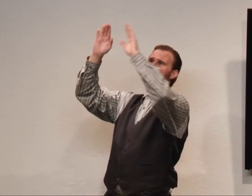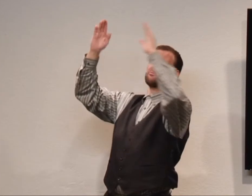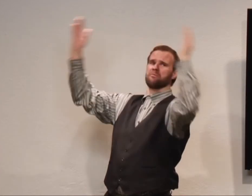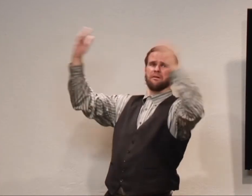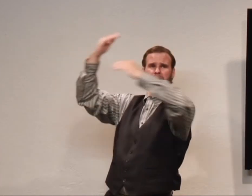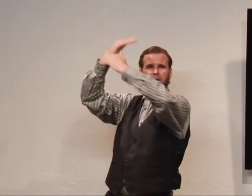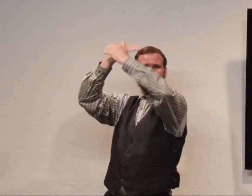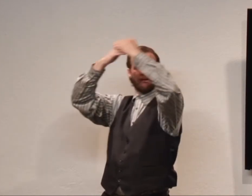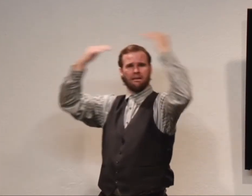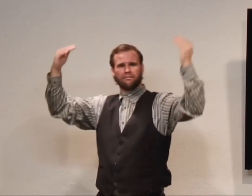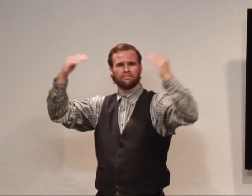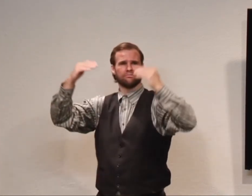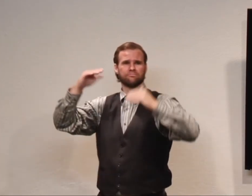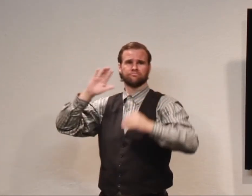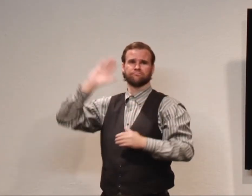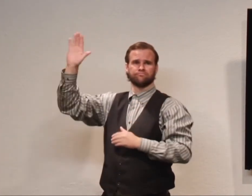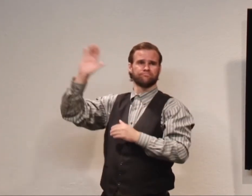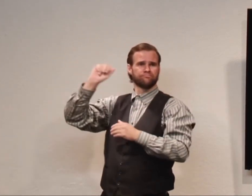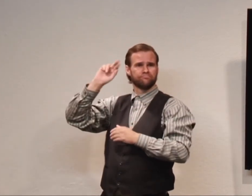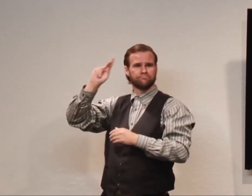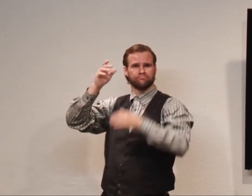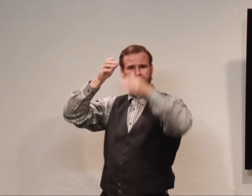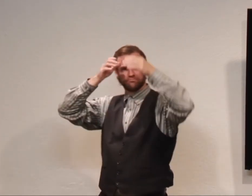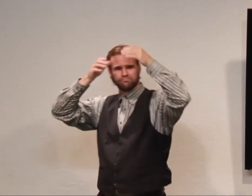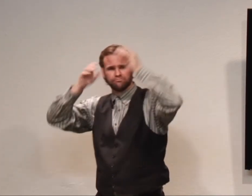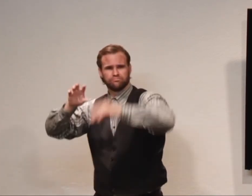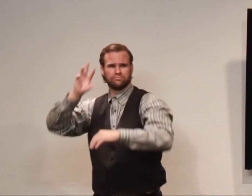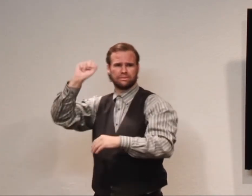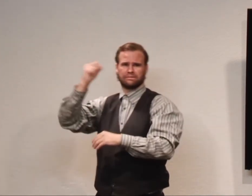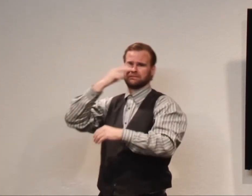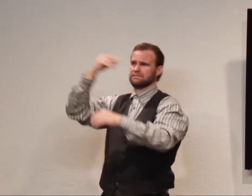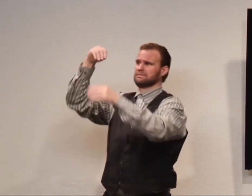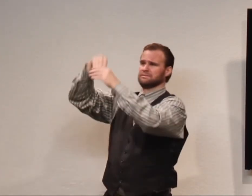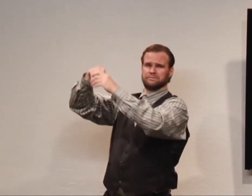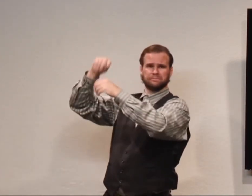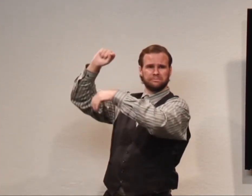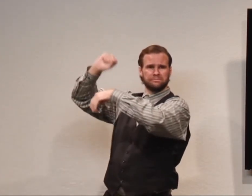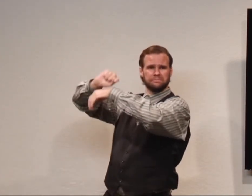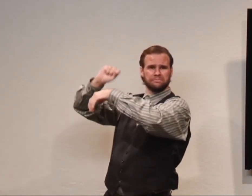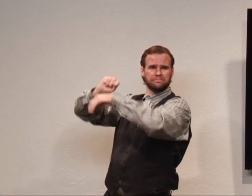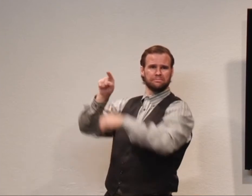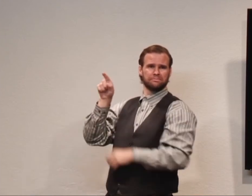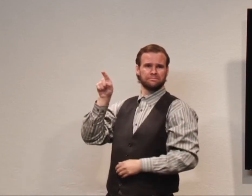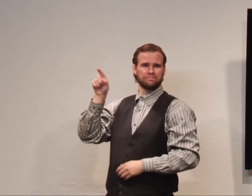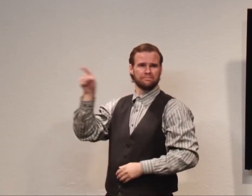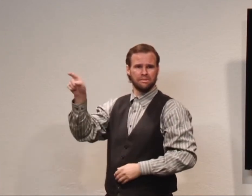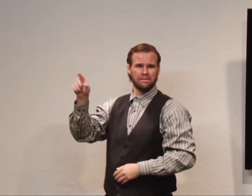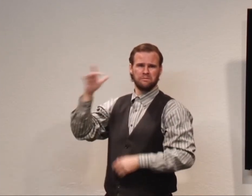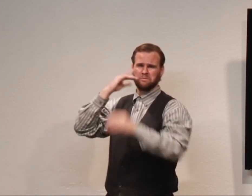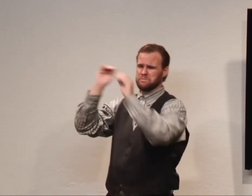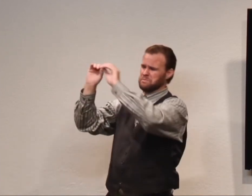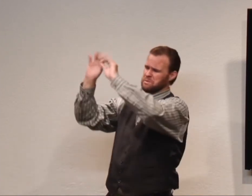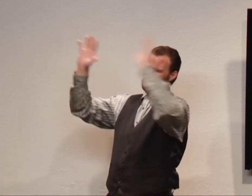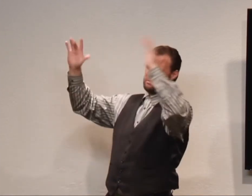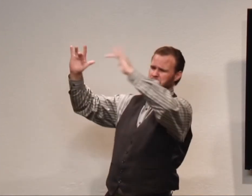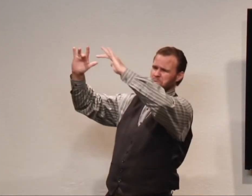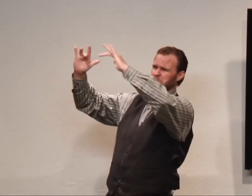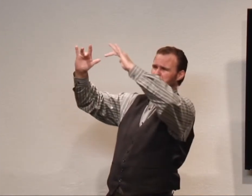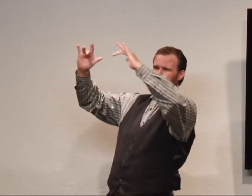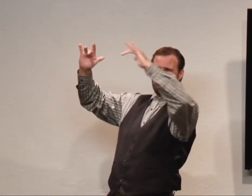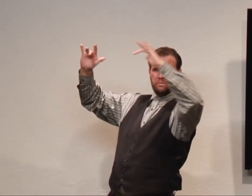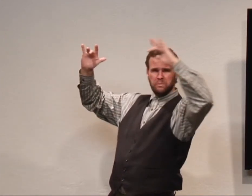his temple, and there were lightnings, noises, thunderings, an earthquake, and great